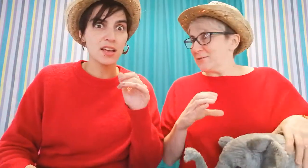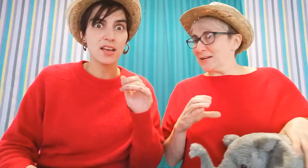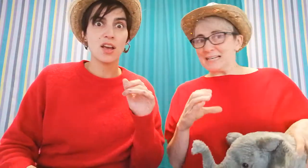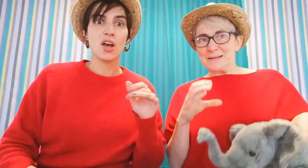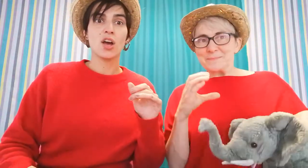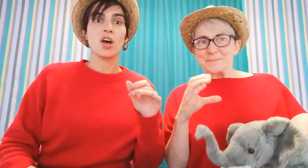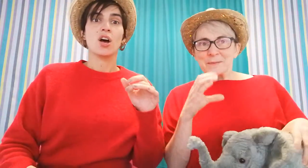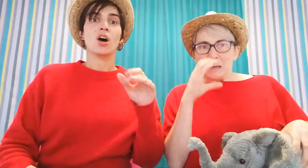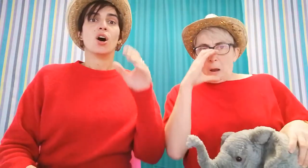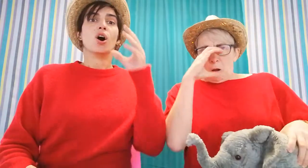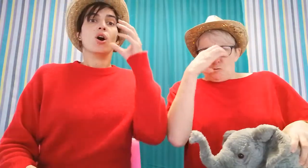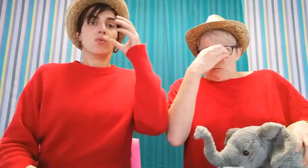ready?